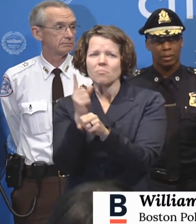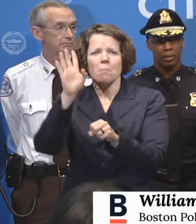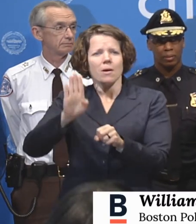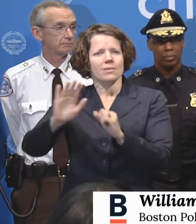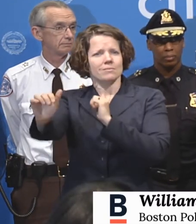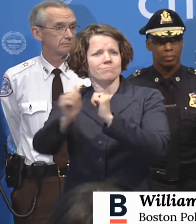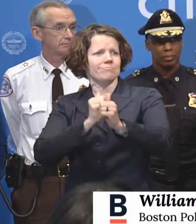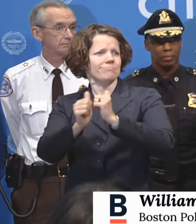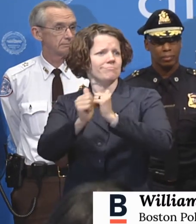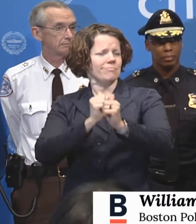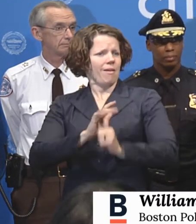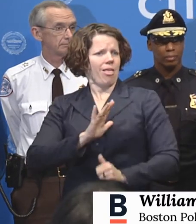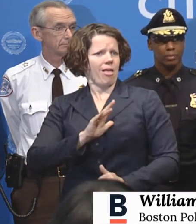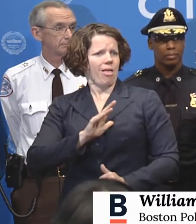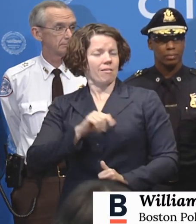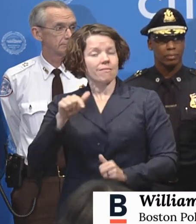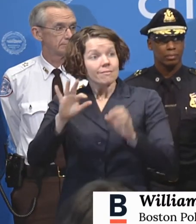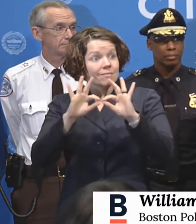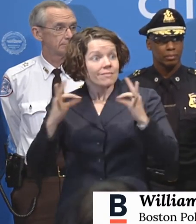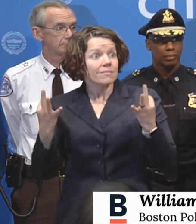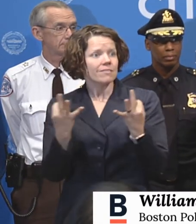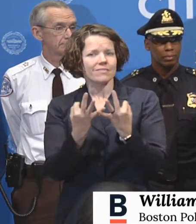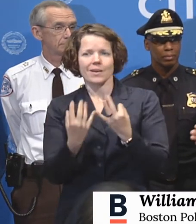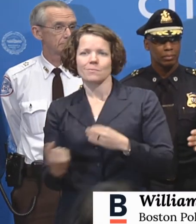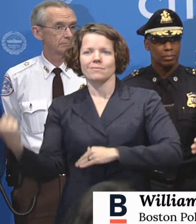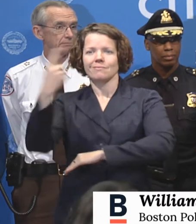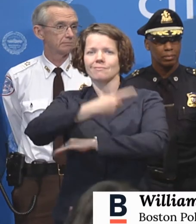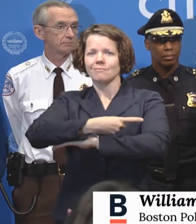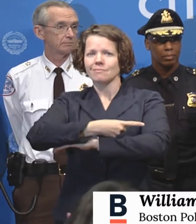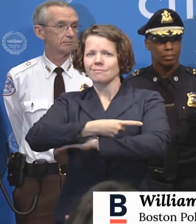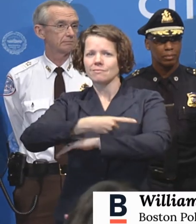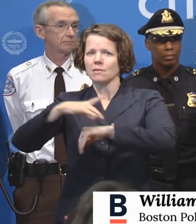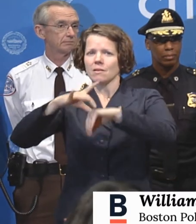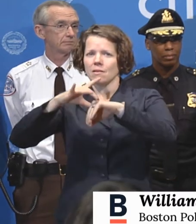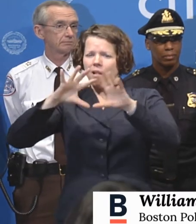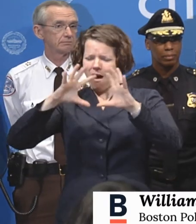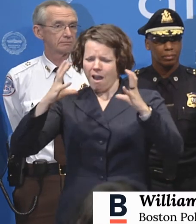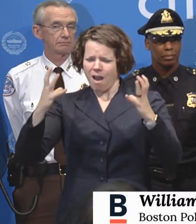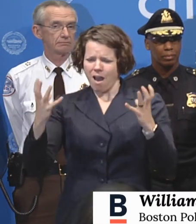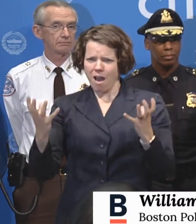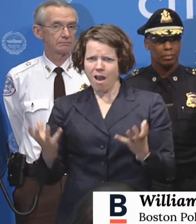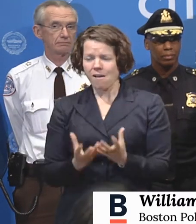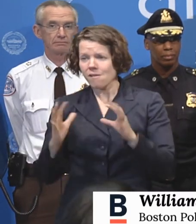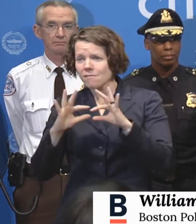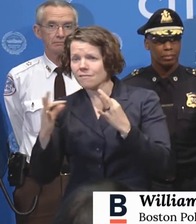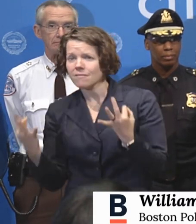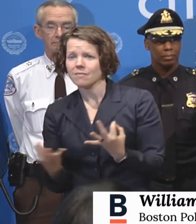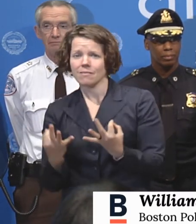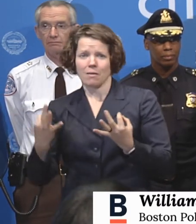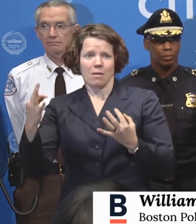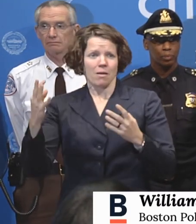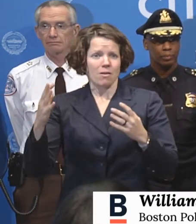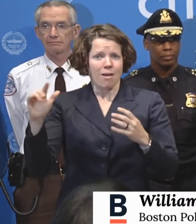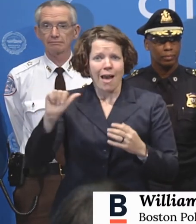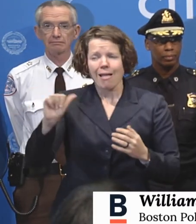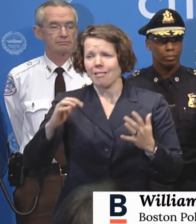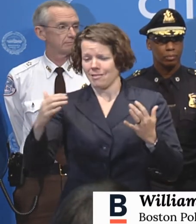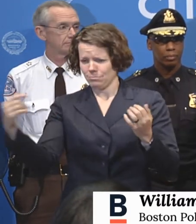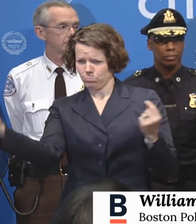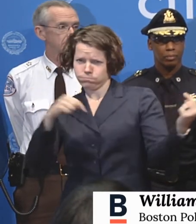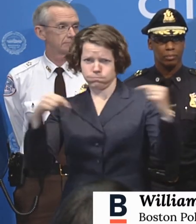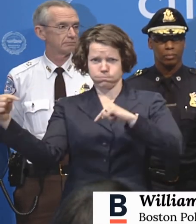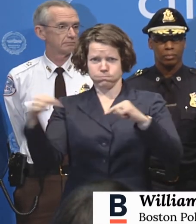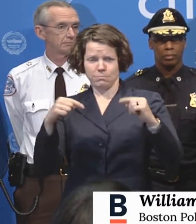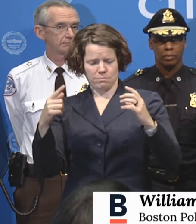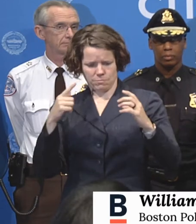day. It's an international event. Everyone's coming from all over the world. So let's be respectful to each other. As the mayor